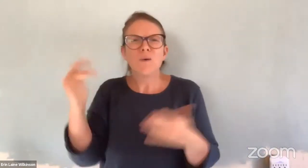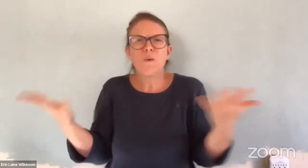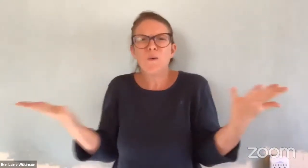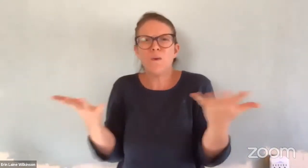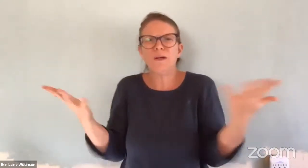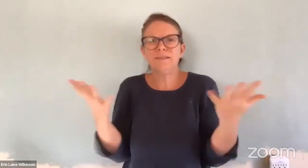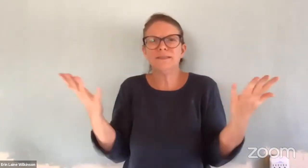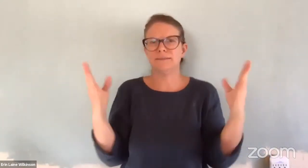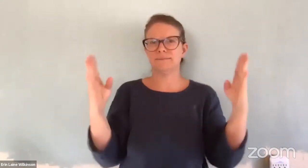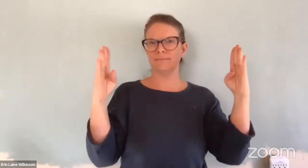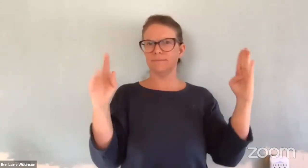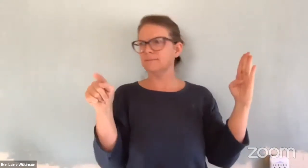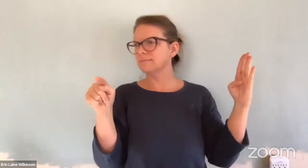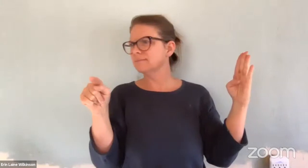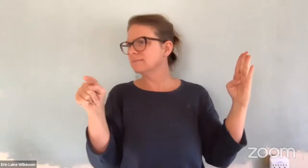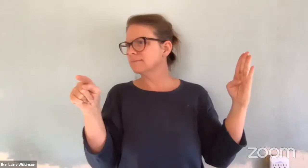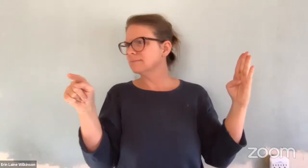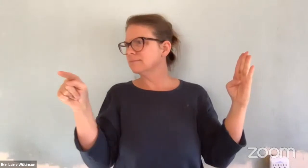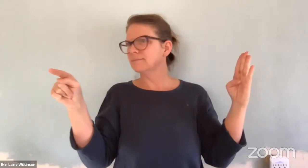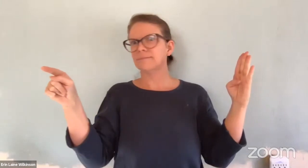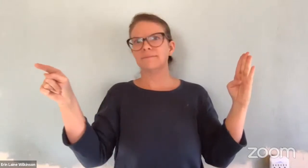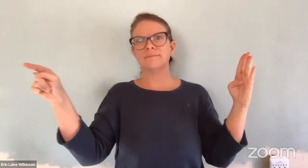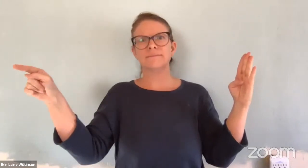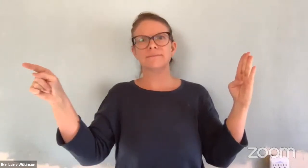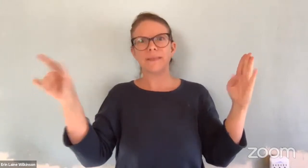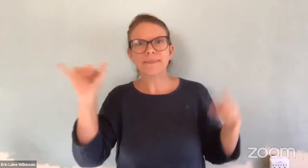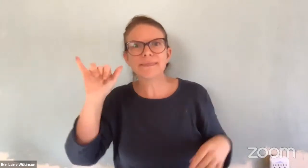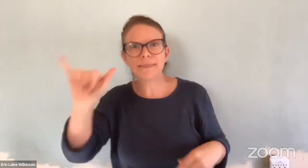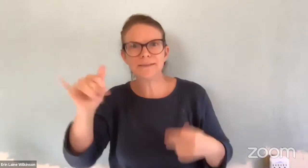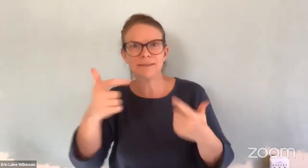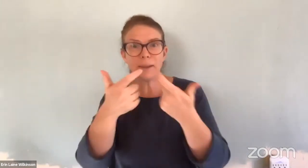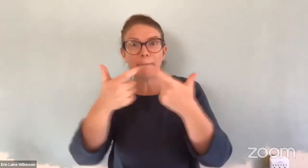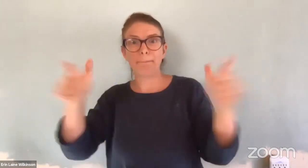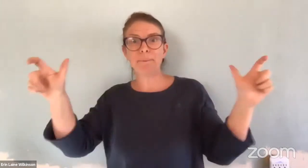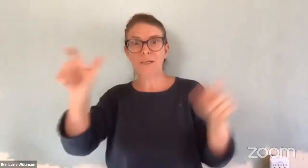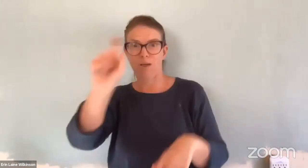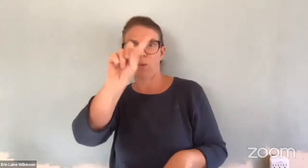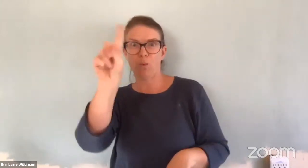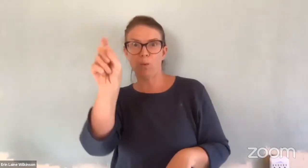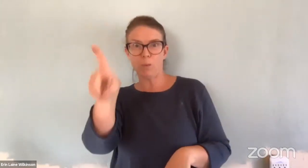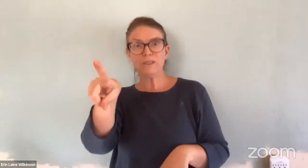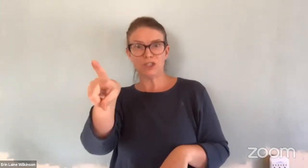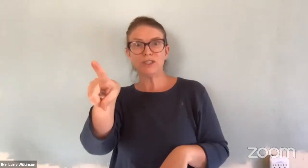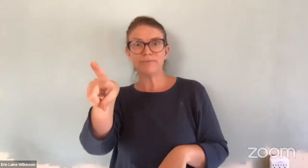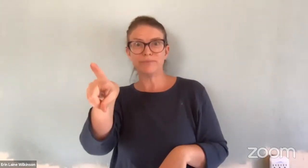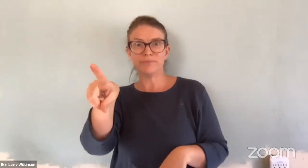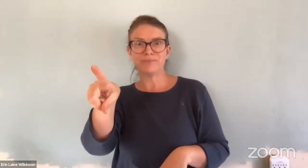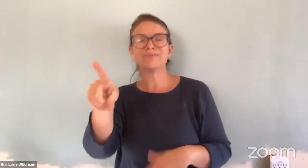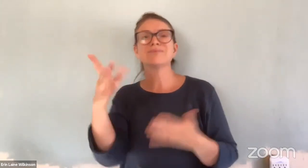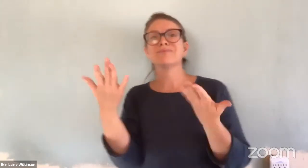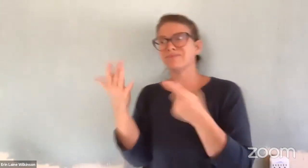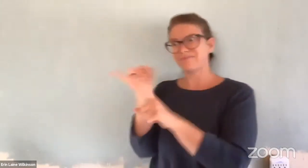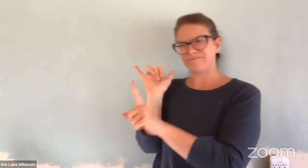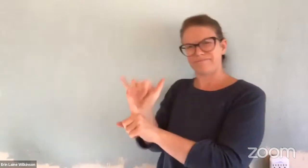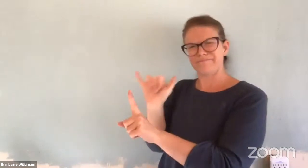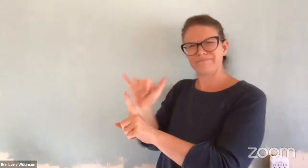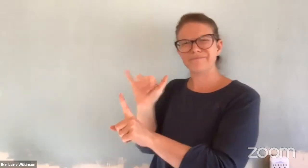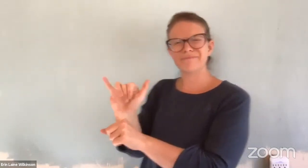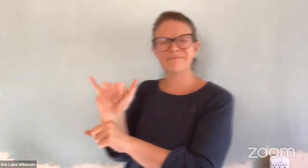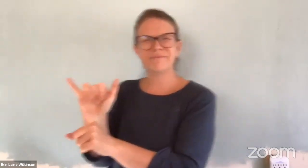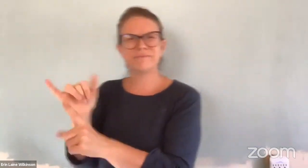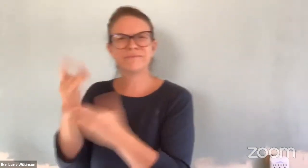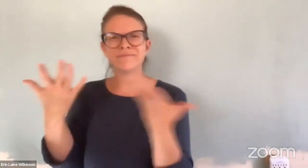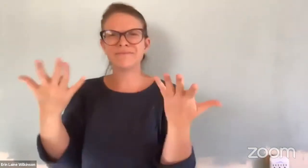structure of the grammar, for example? What might we see in the language that would be a result of that change in the language ecology? I think that's a really big question